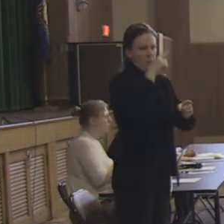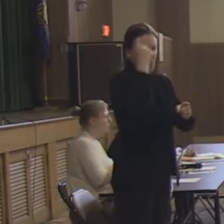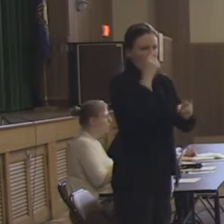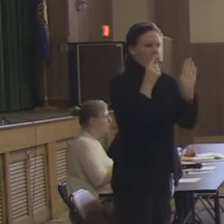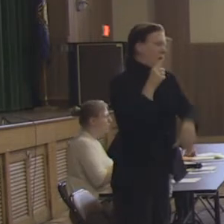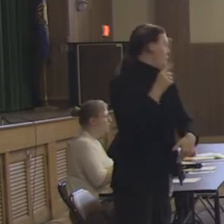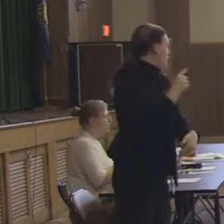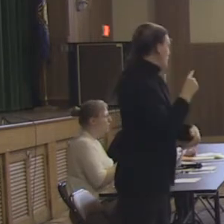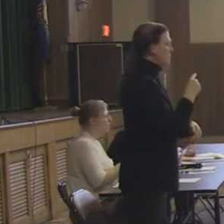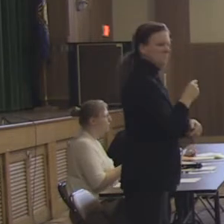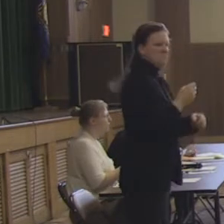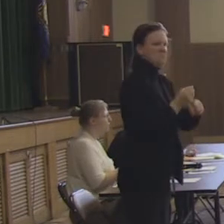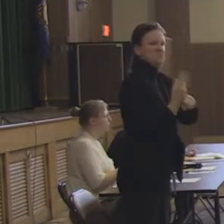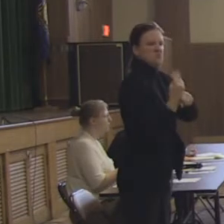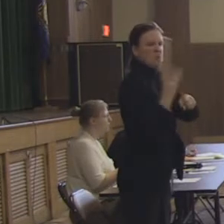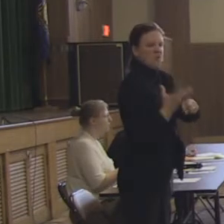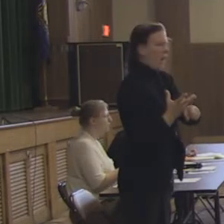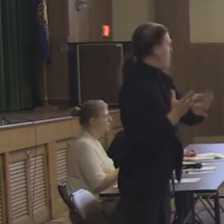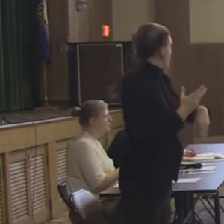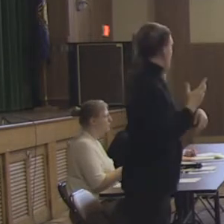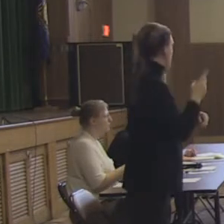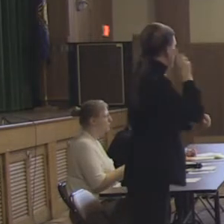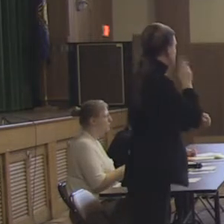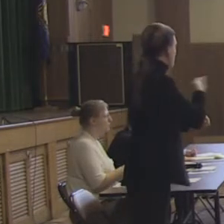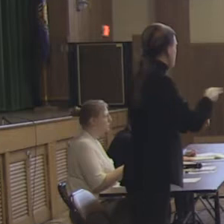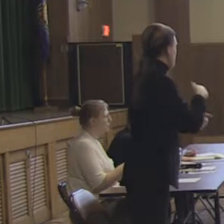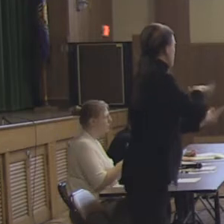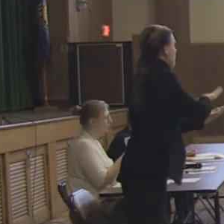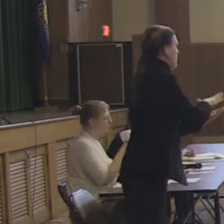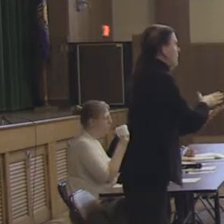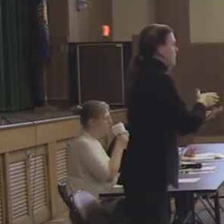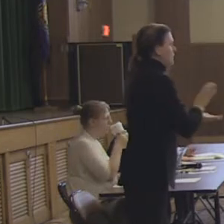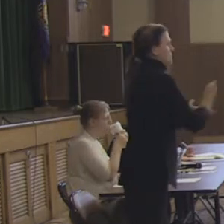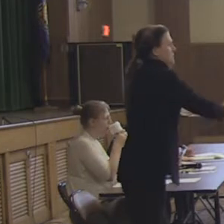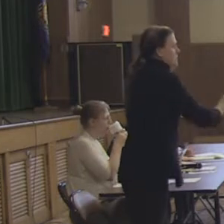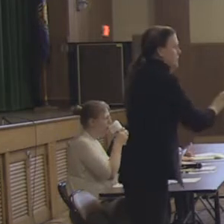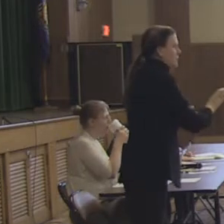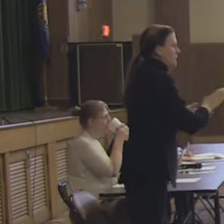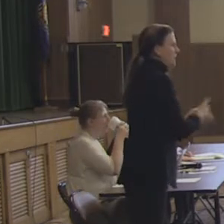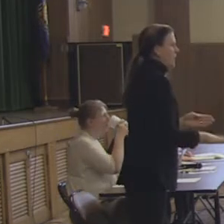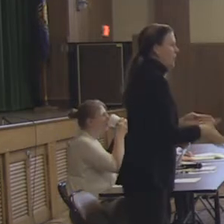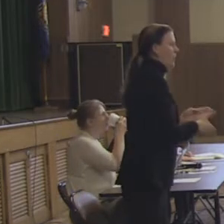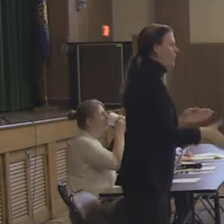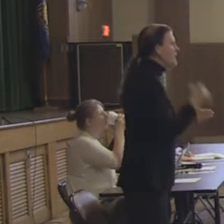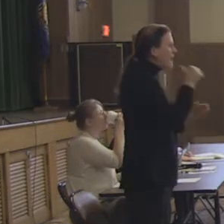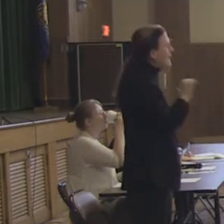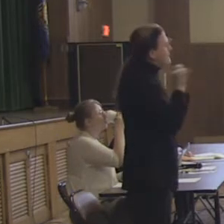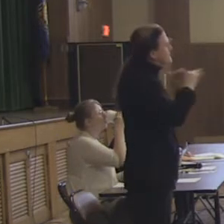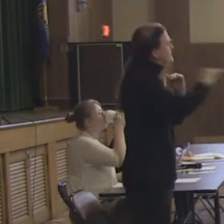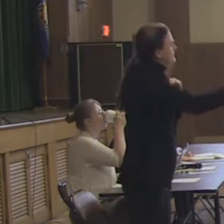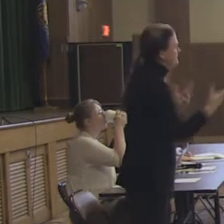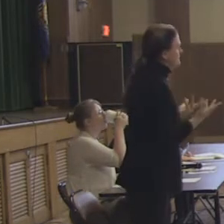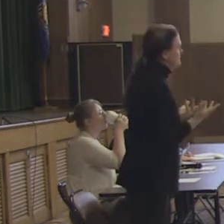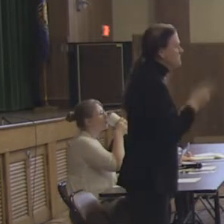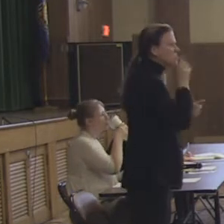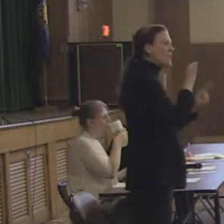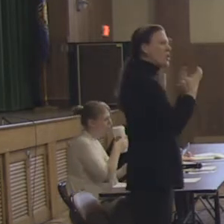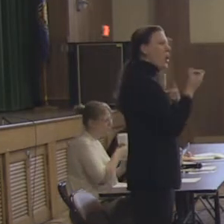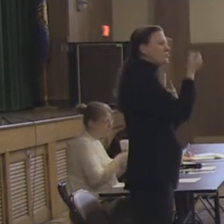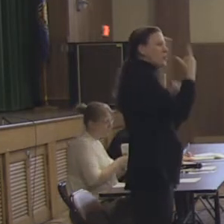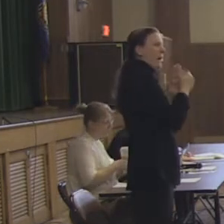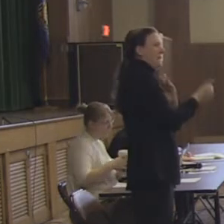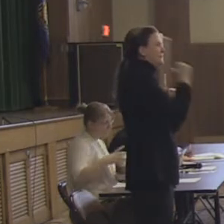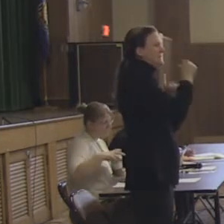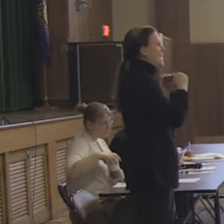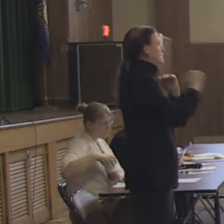competency, how much of that is really coming into practice? Mm-hmm. So to get kind of into the Black community,